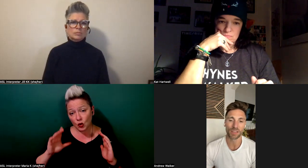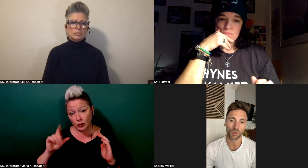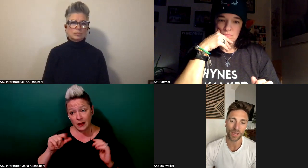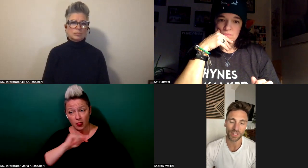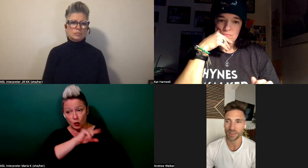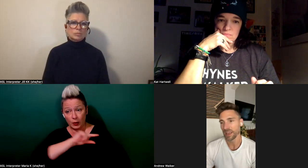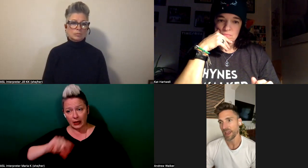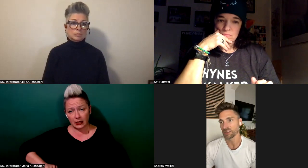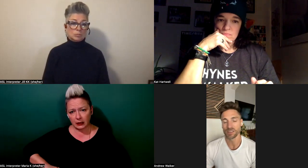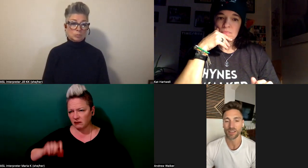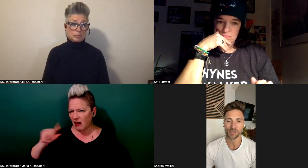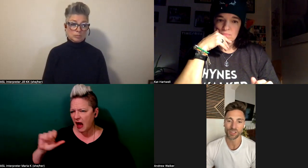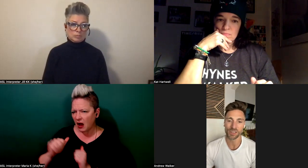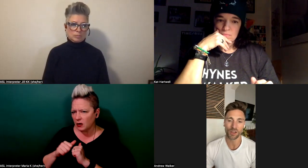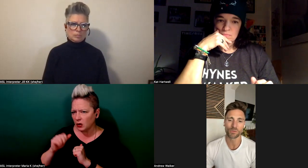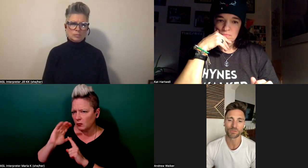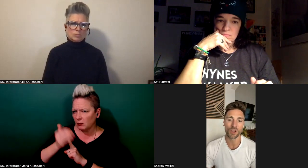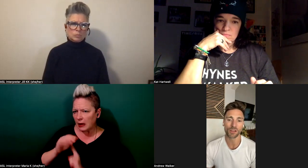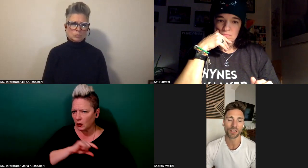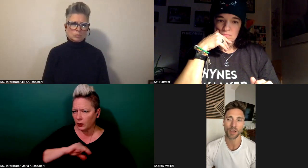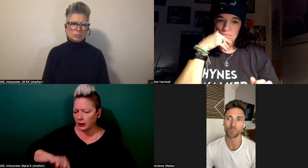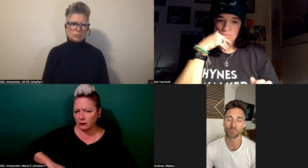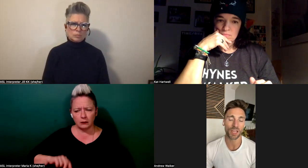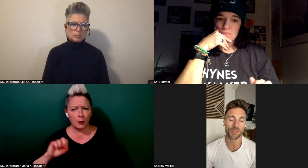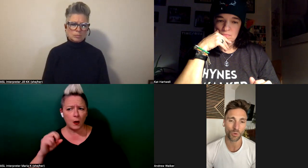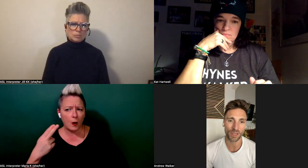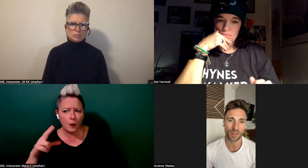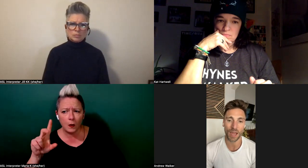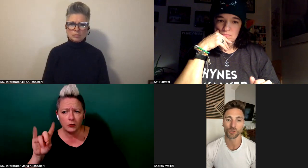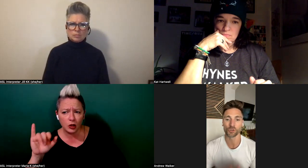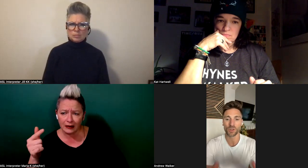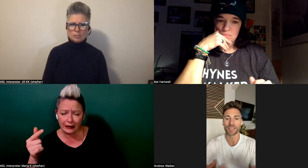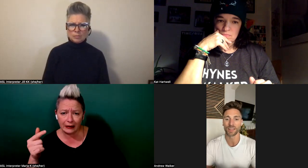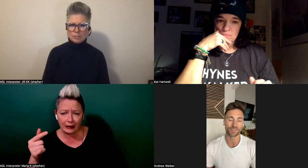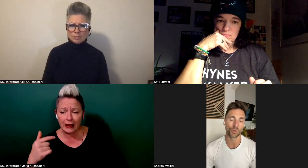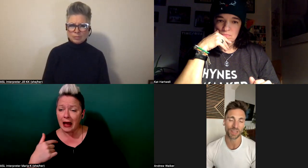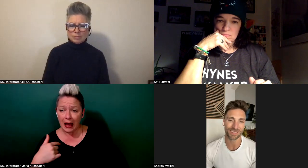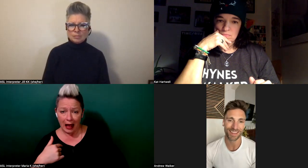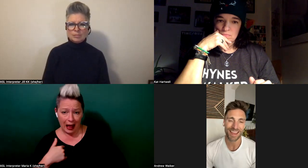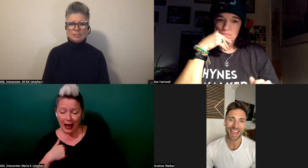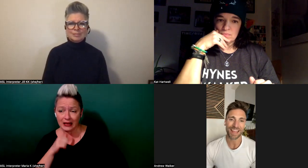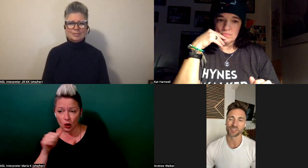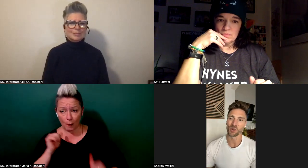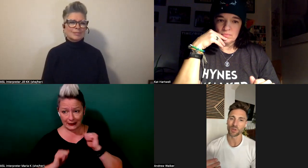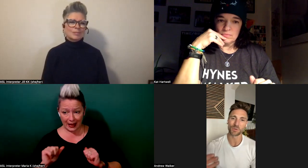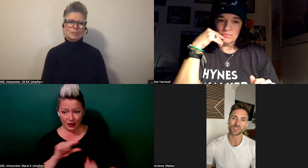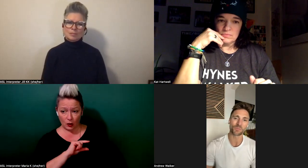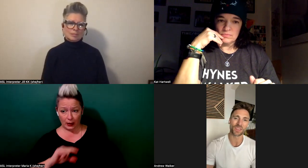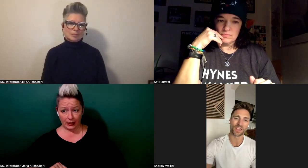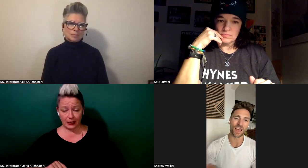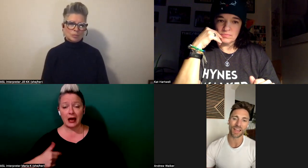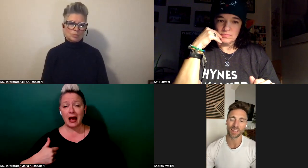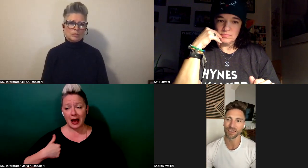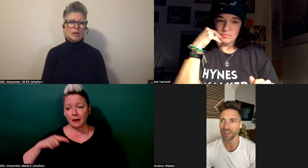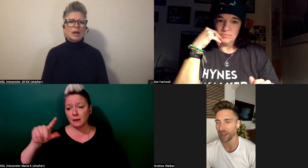do you play the Queen?" And she said, "Oh, darling, I don't play the Queen. I'm treated like the Queen." And so it was